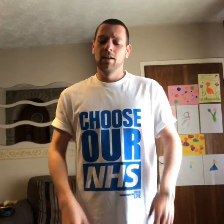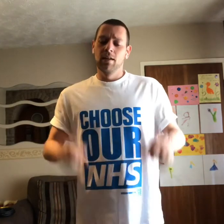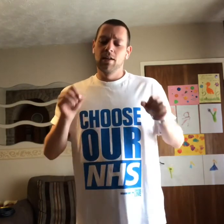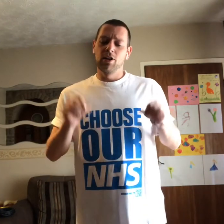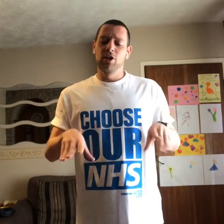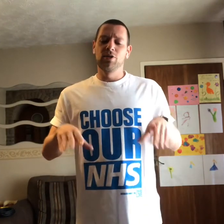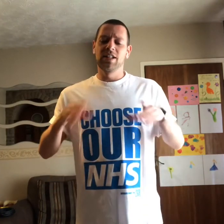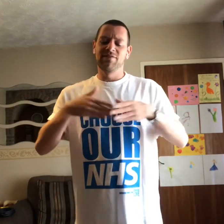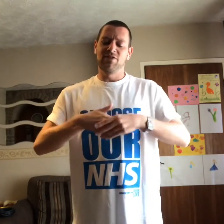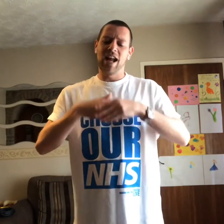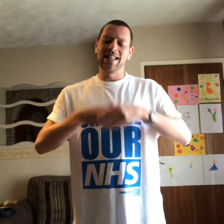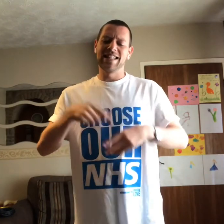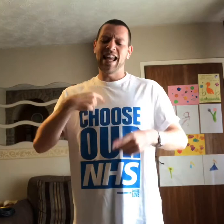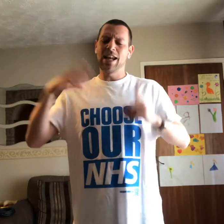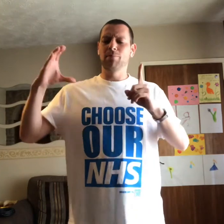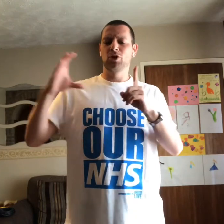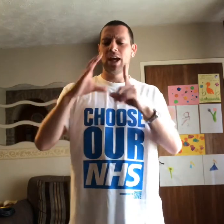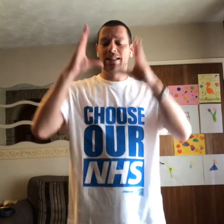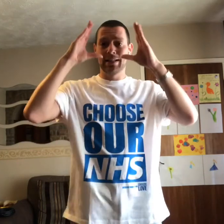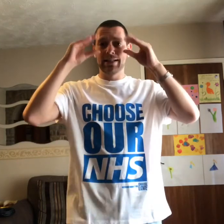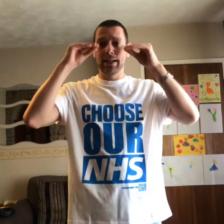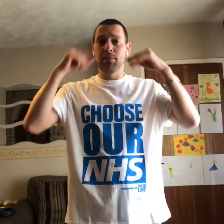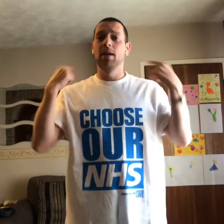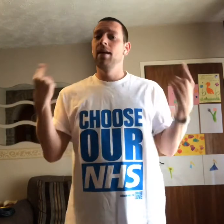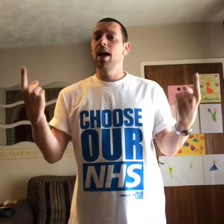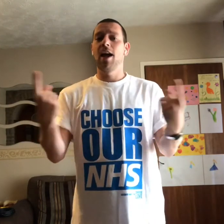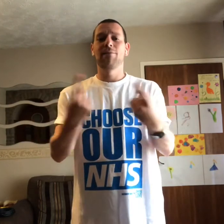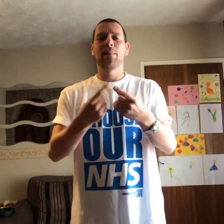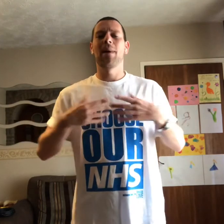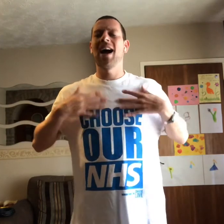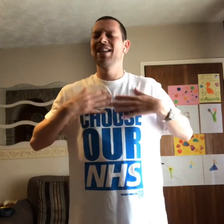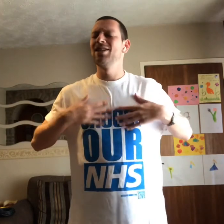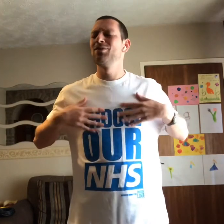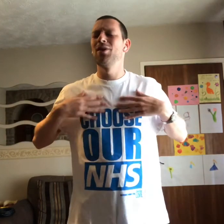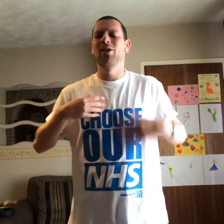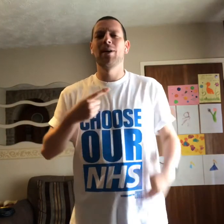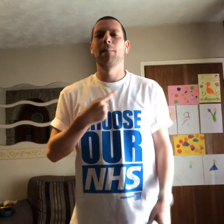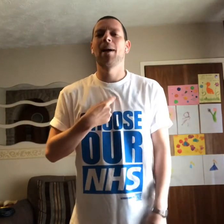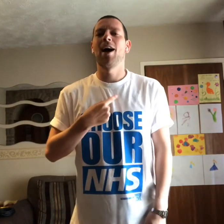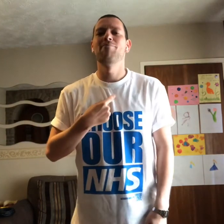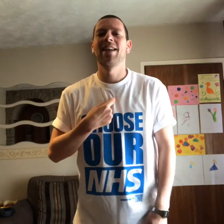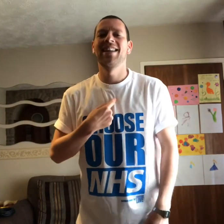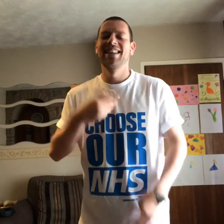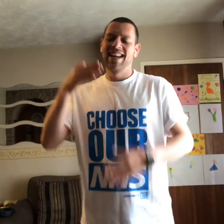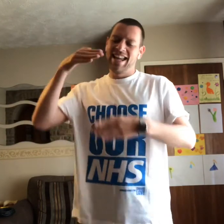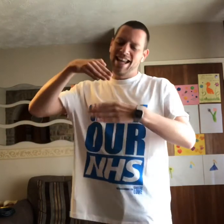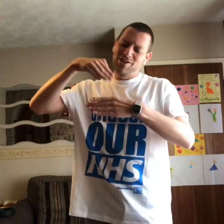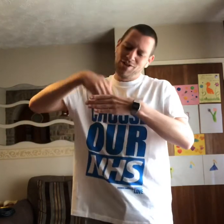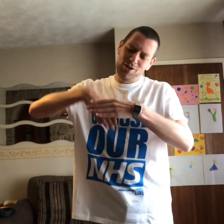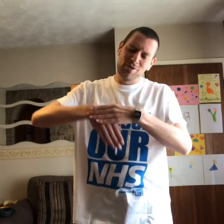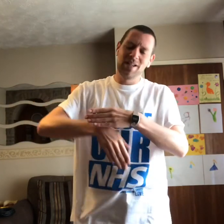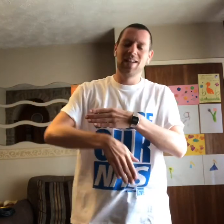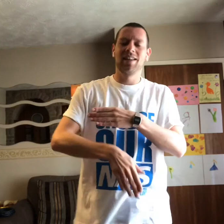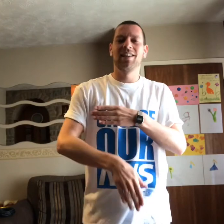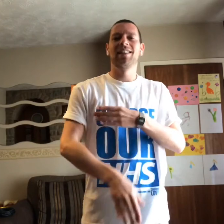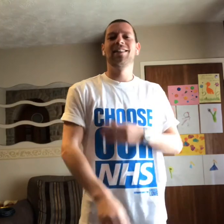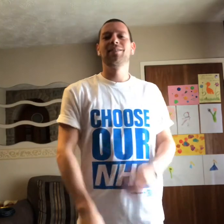Losing friends and I'm chasing sleep Everybody's worried about me In too deep,